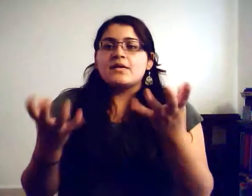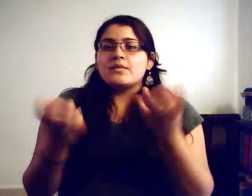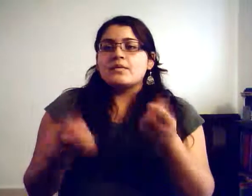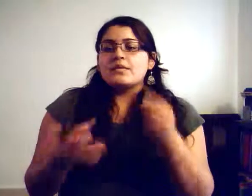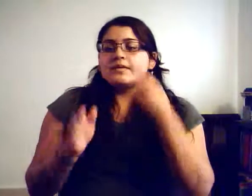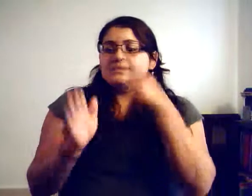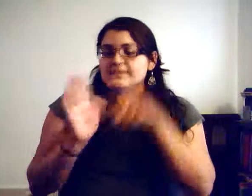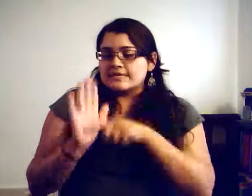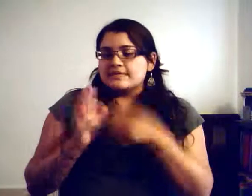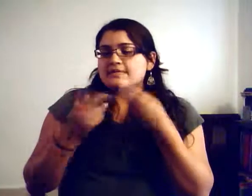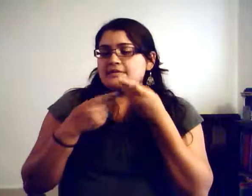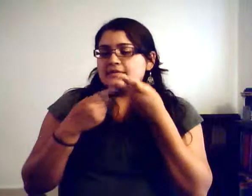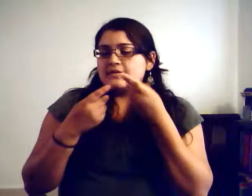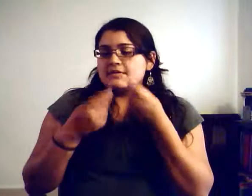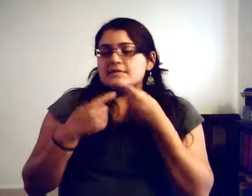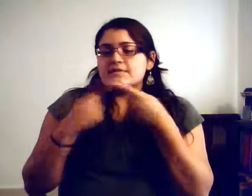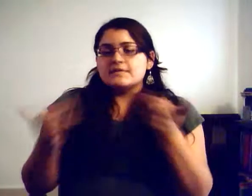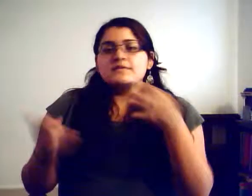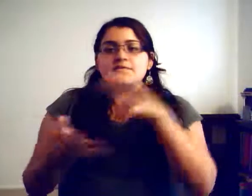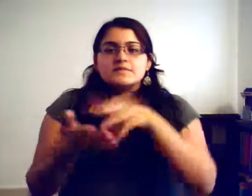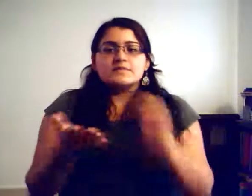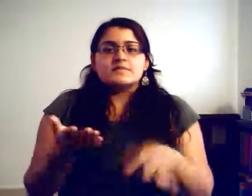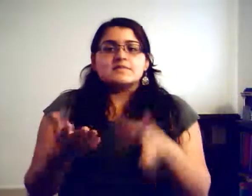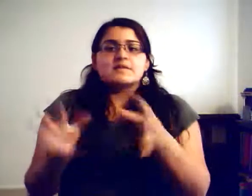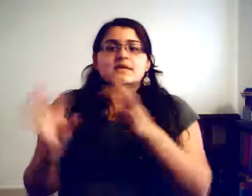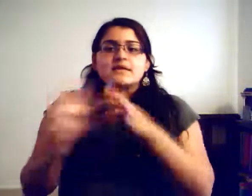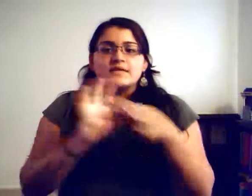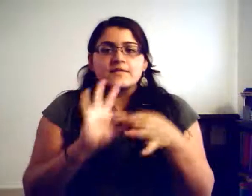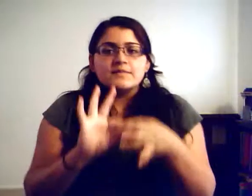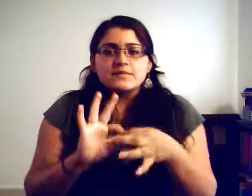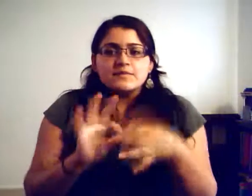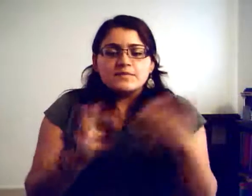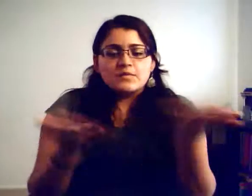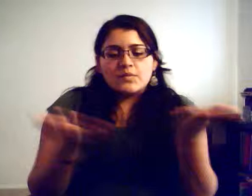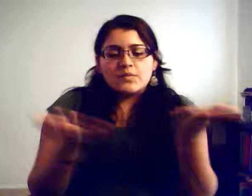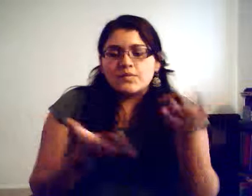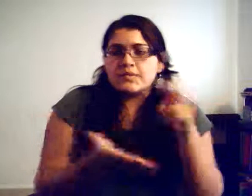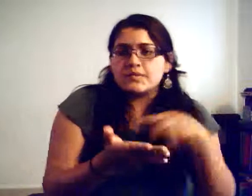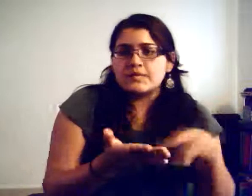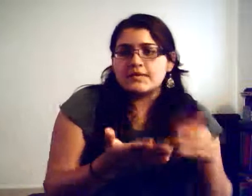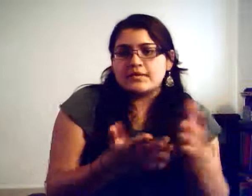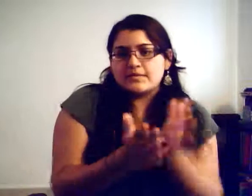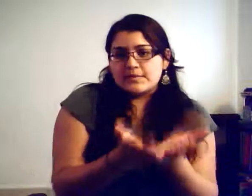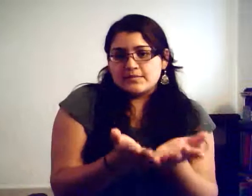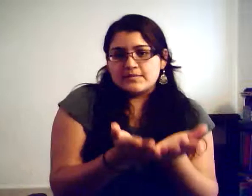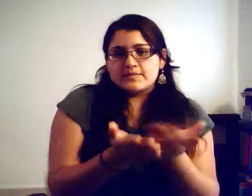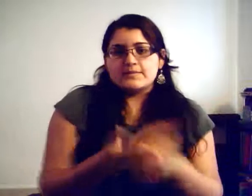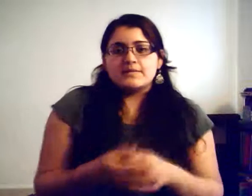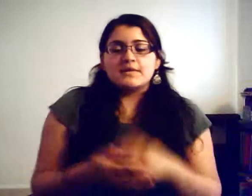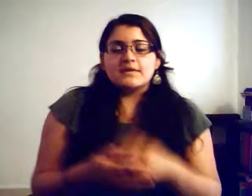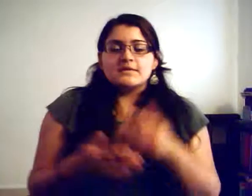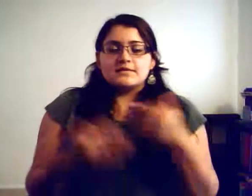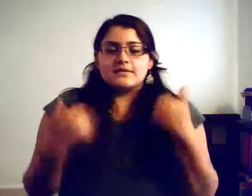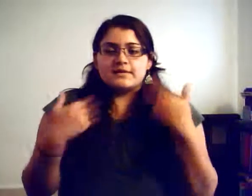particular content area. And I'm going to use two examples to really illustrate how you could do this on very different levels. First of all,